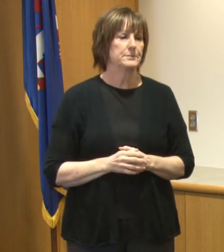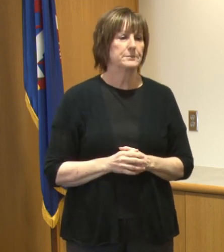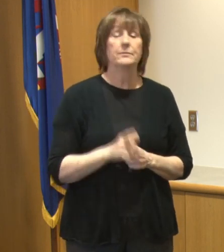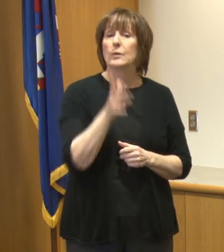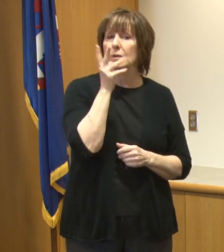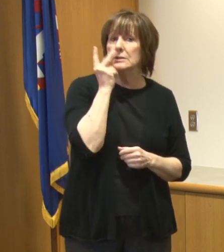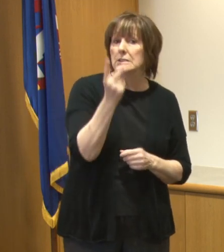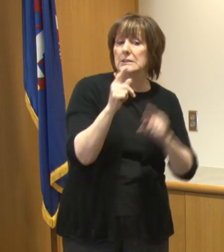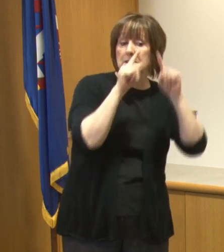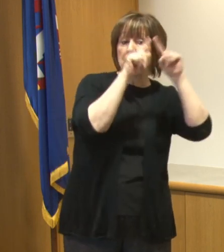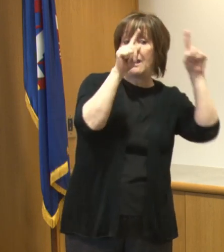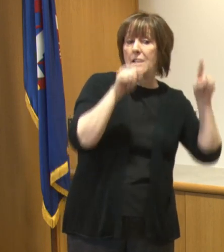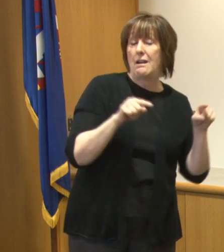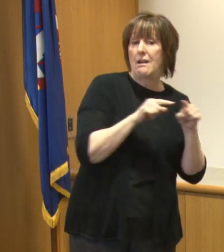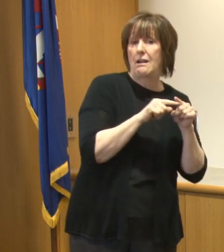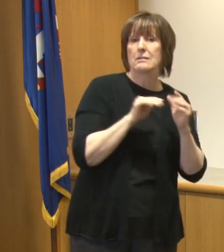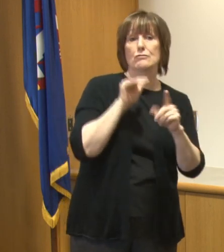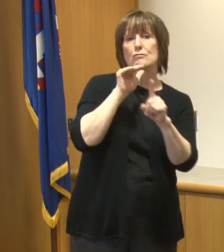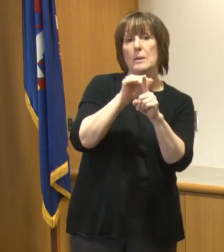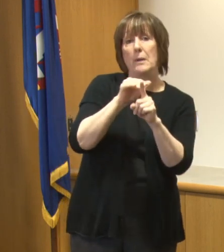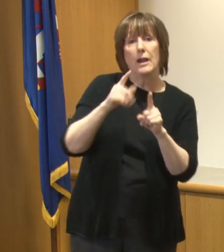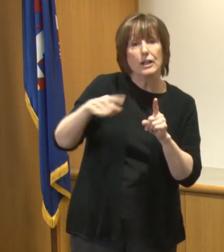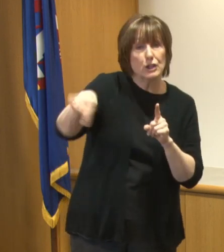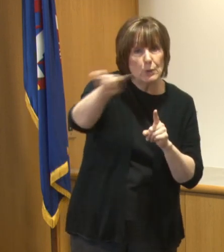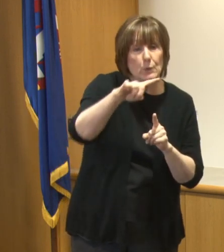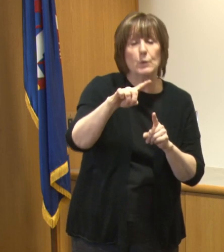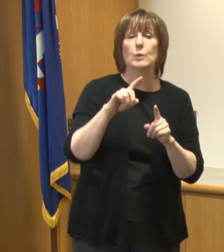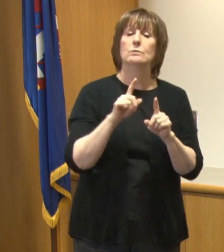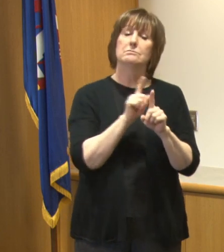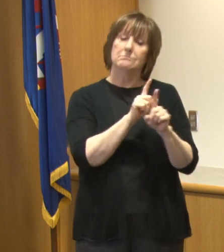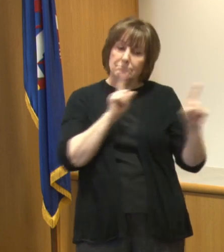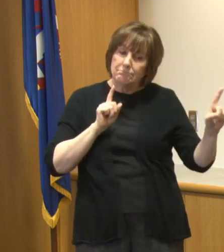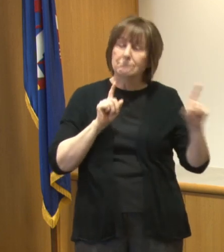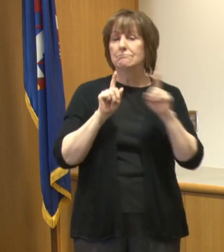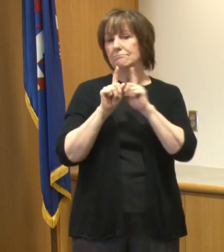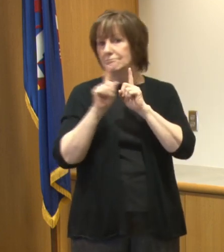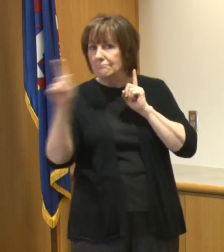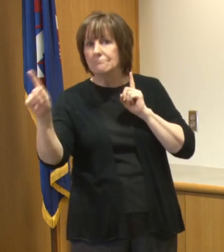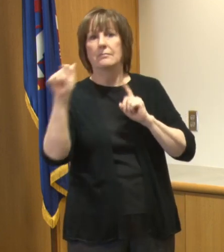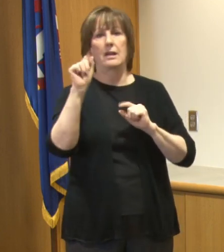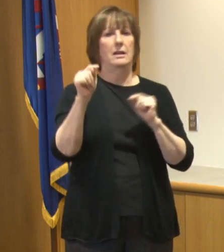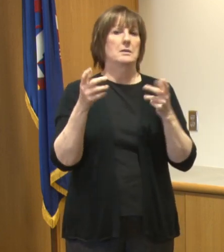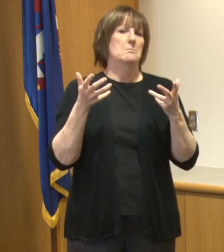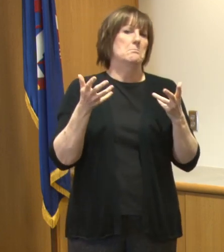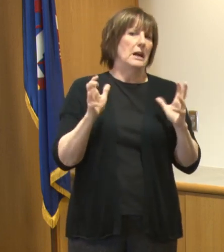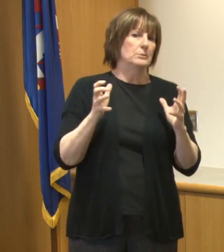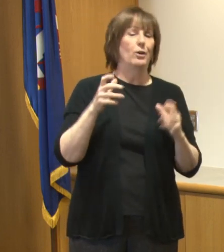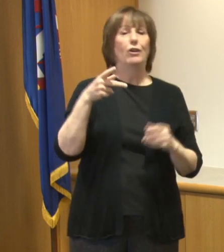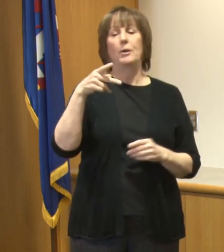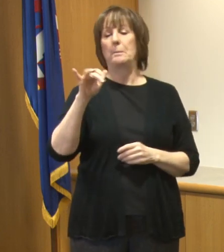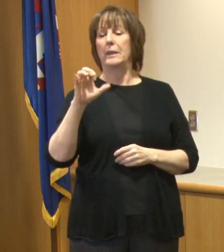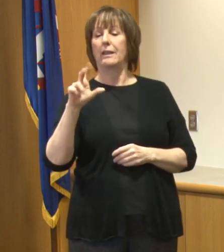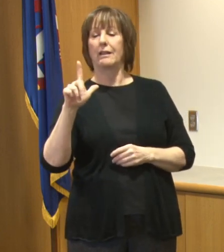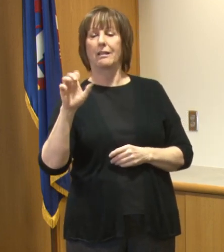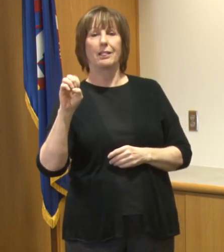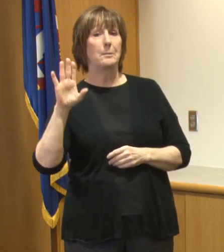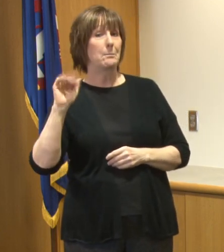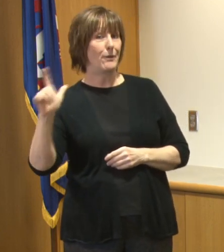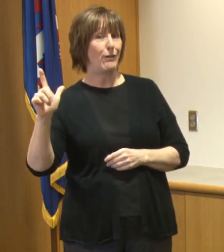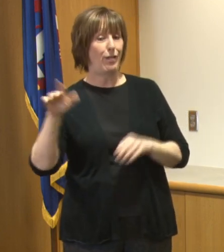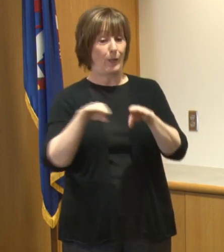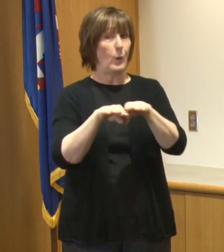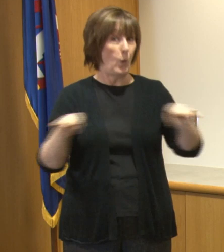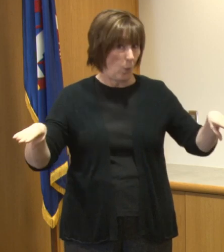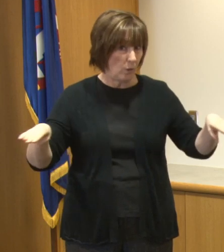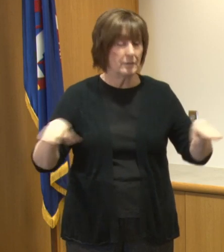also see some signs that will help remind the public about social distancing at the basketball and pickleball courts. You can find